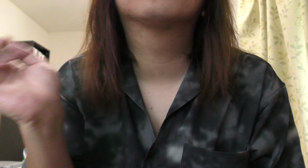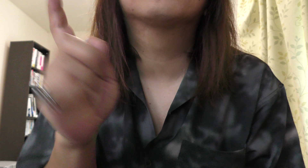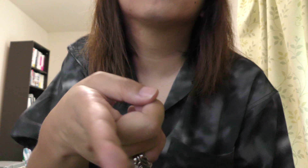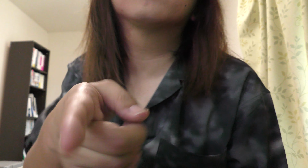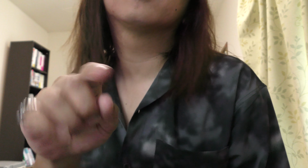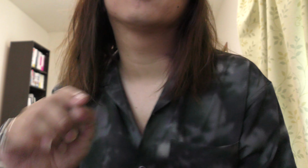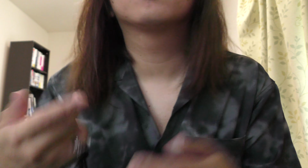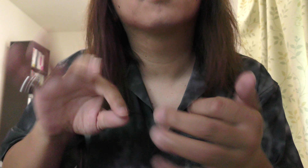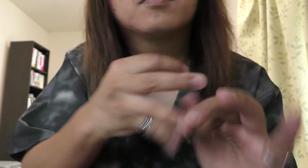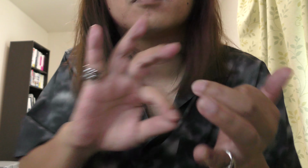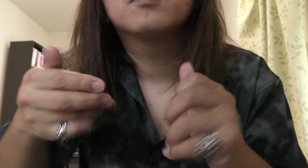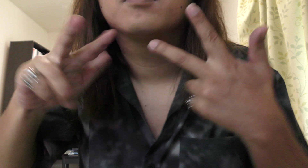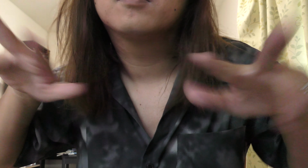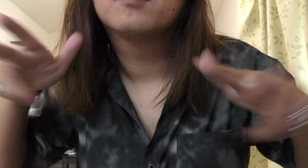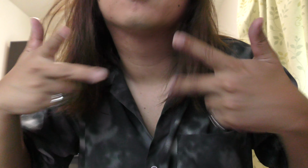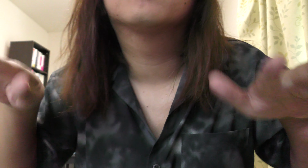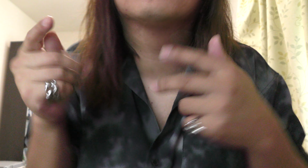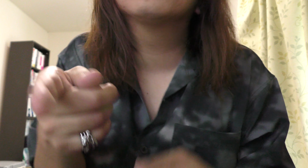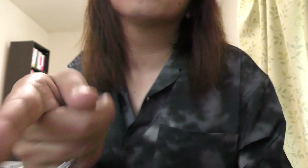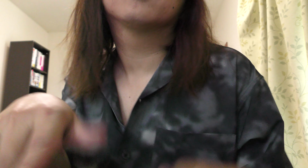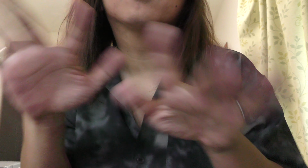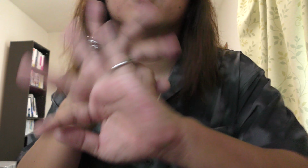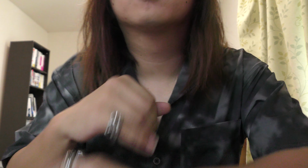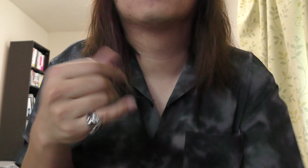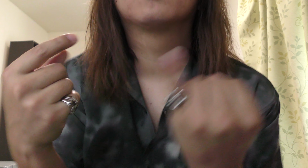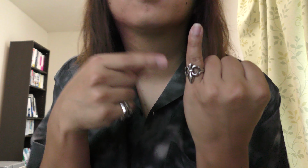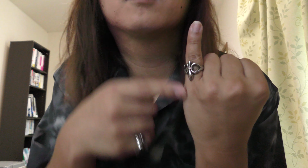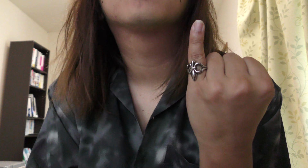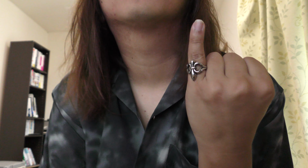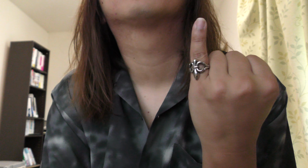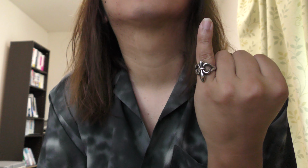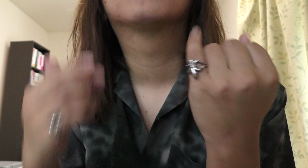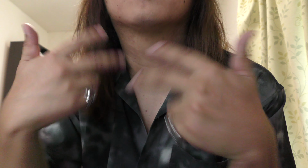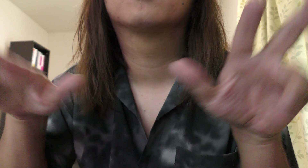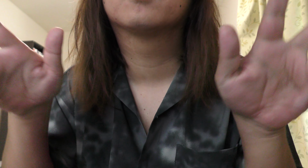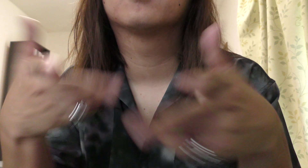they can be singing the sloppy rooms The commander, the used to know